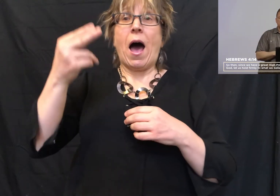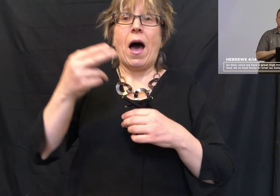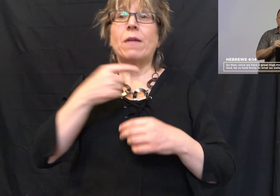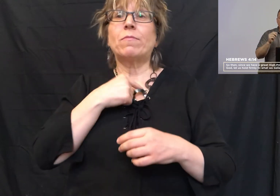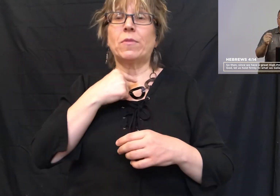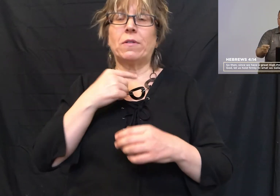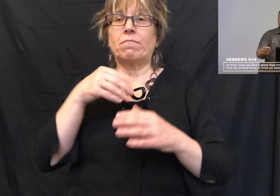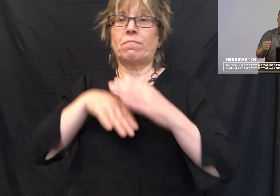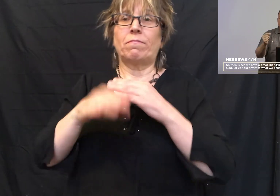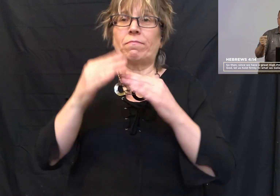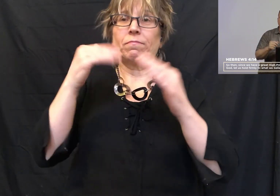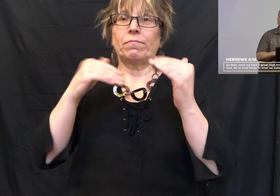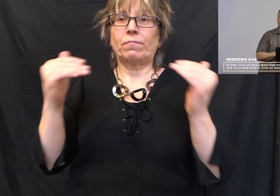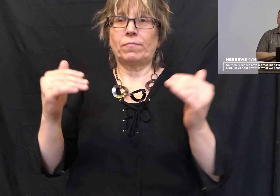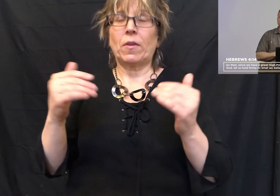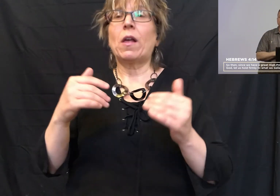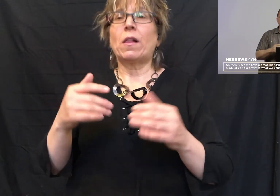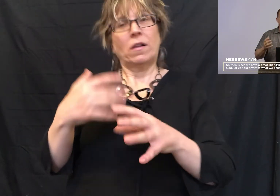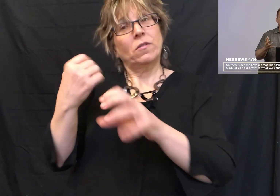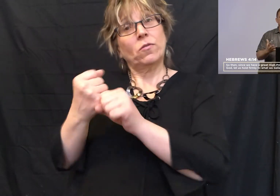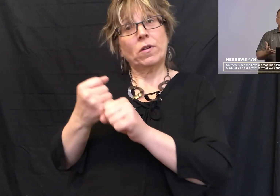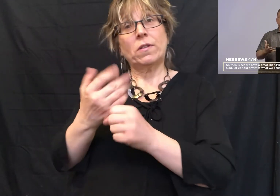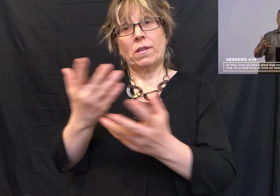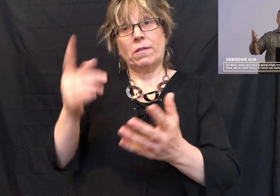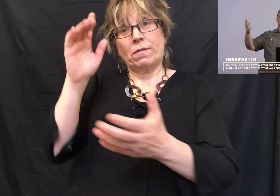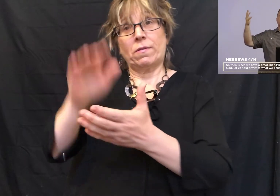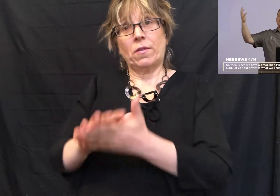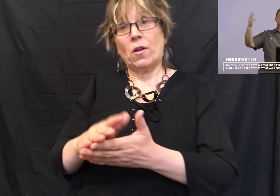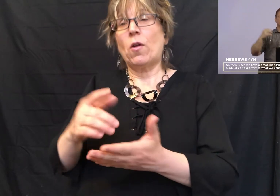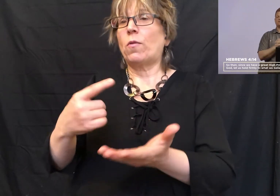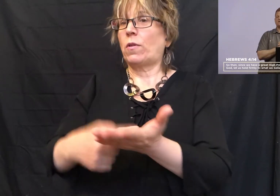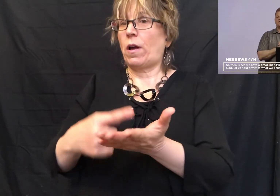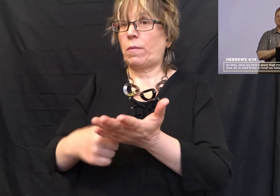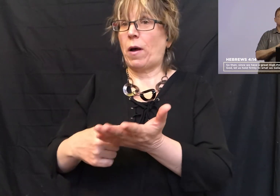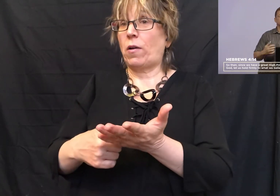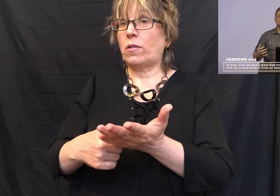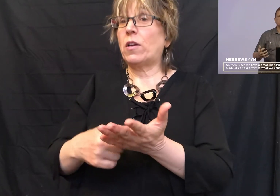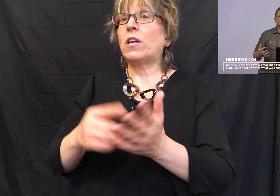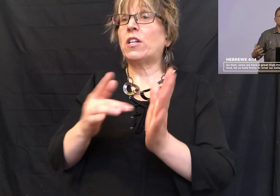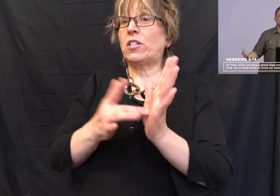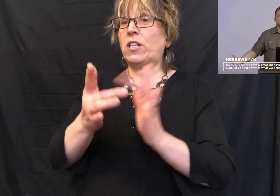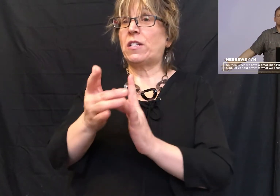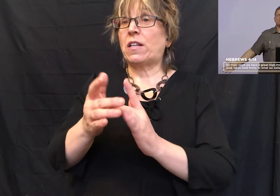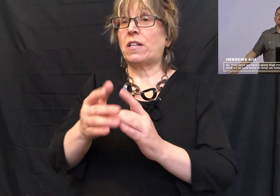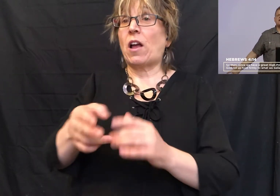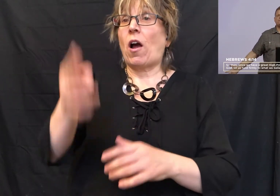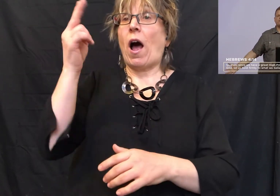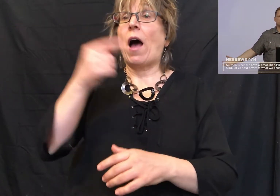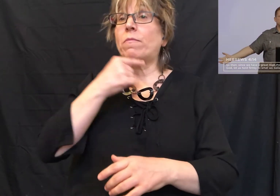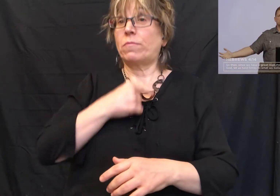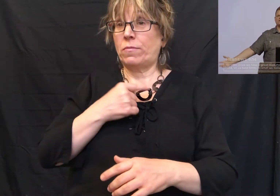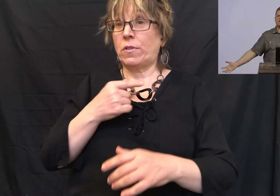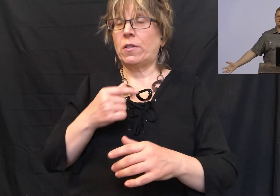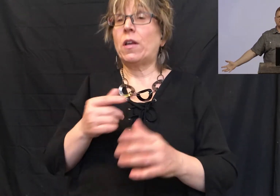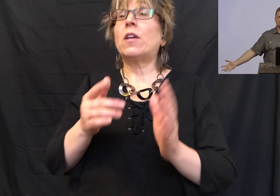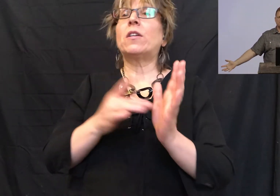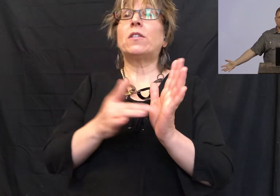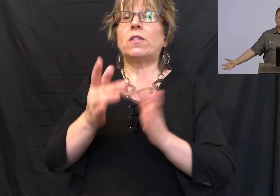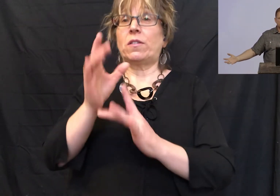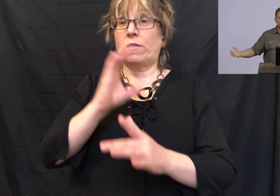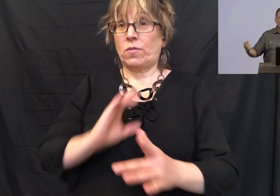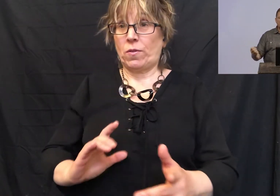God, let us hold firmly to what we believe. So he's talking about Jesus as our high priest. He says, listen, since we have this great high priest, Jesus